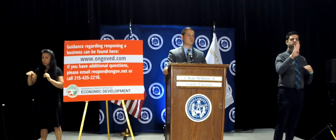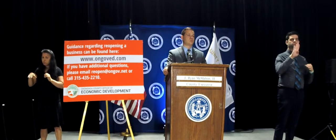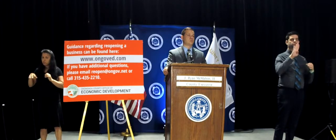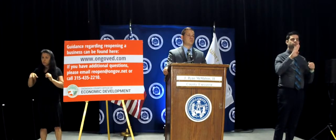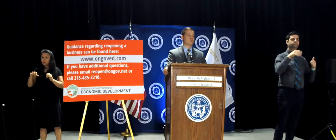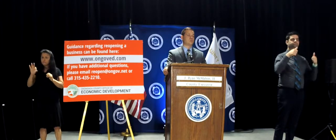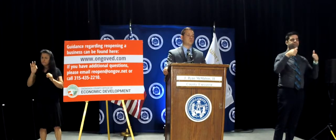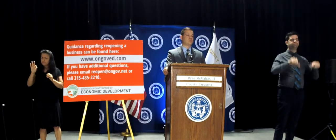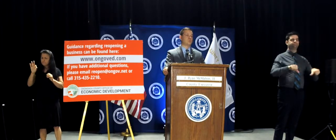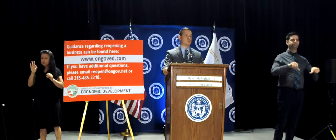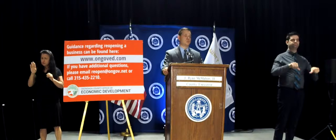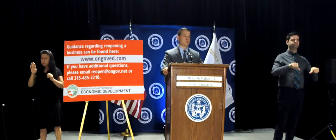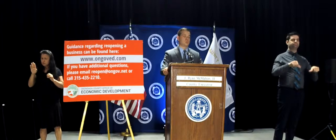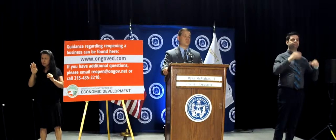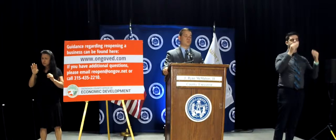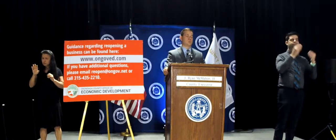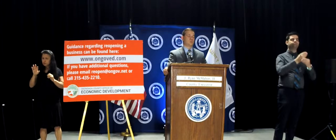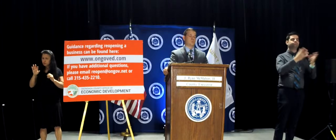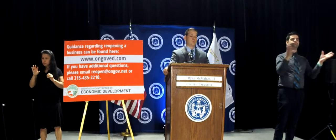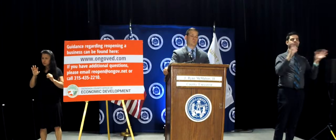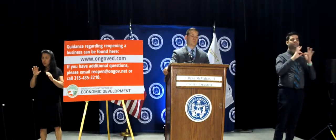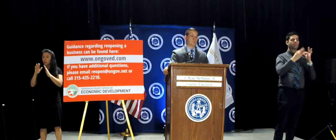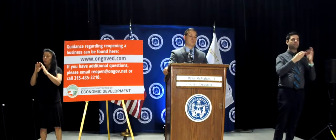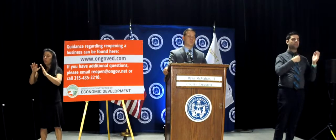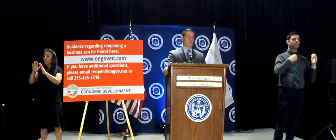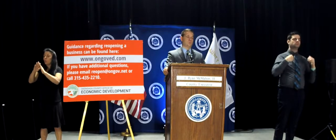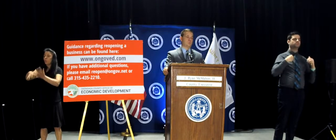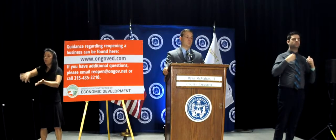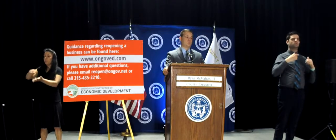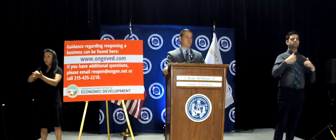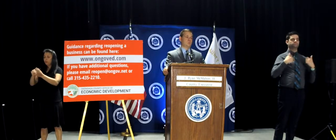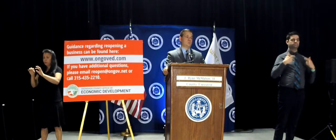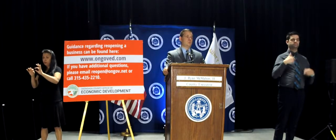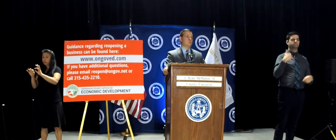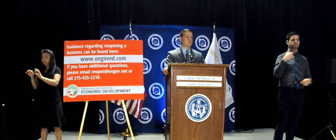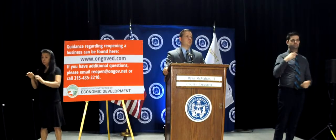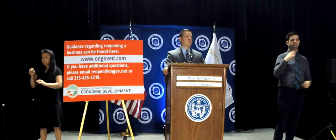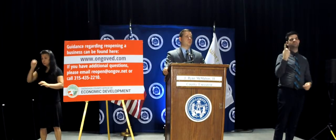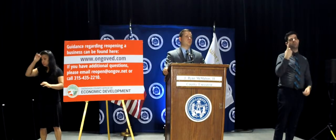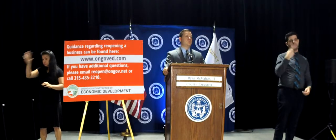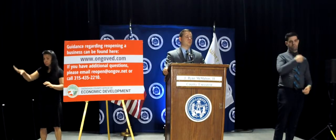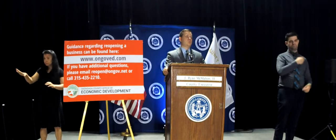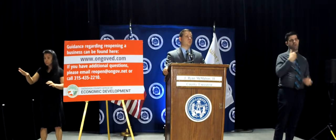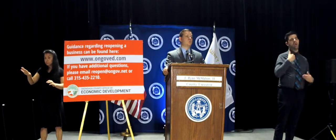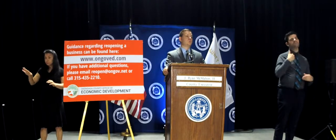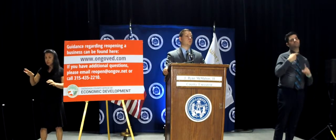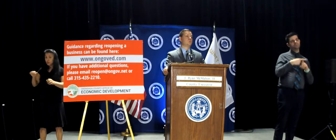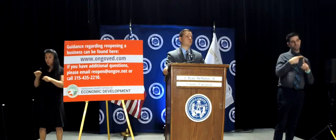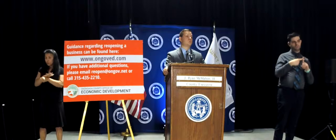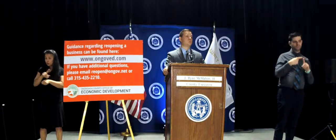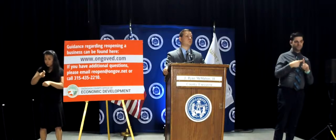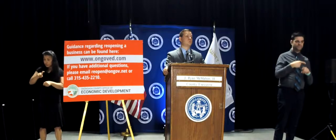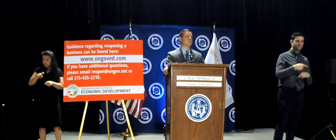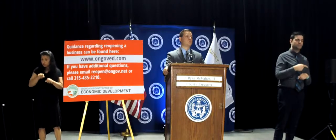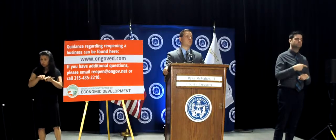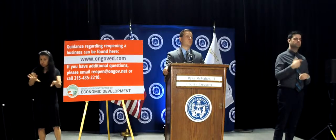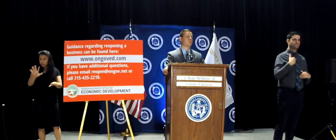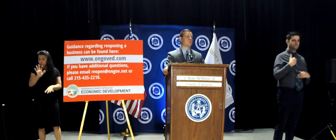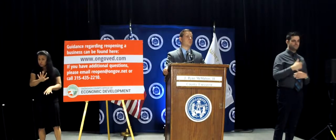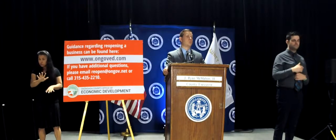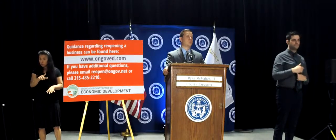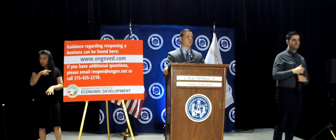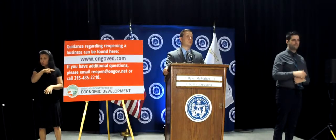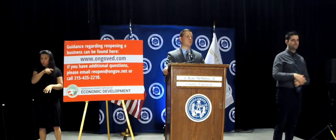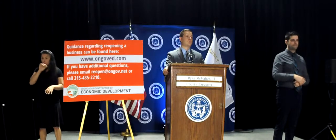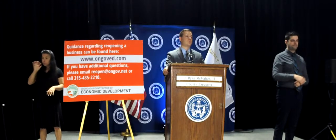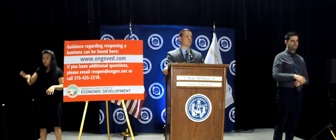residents and family members know. Do you talk to them and explain to them that that might